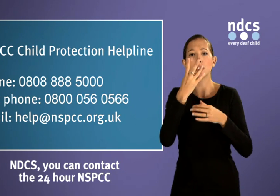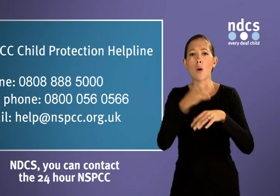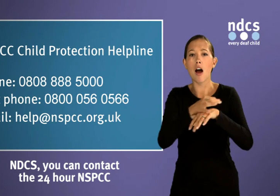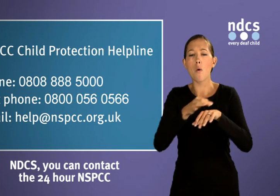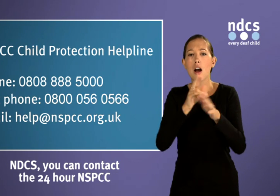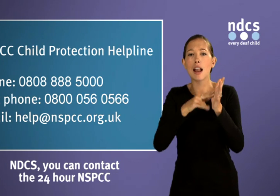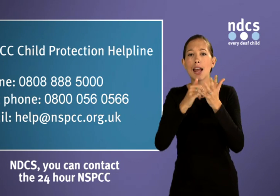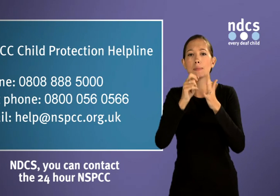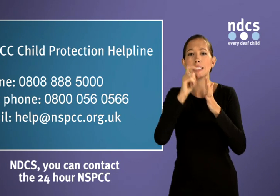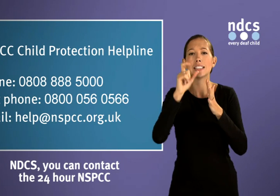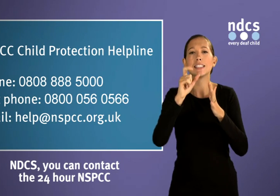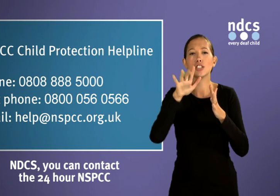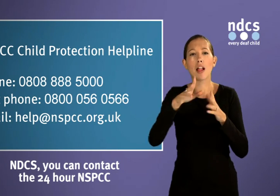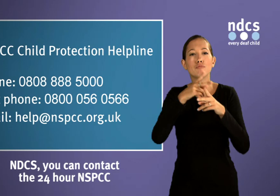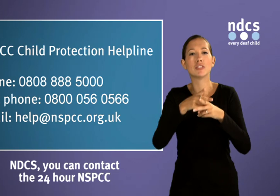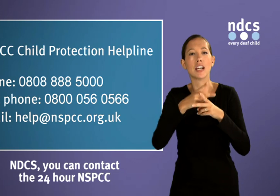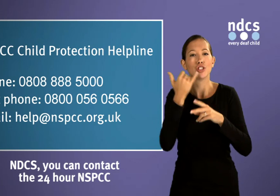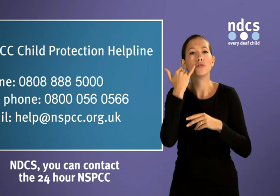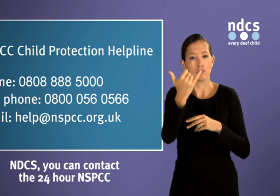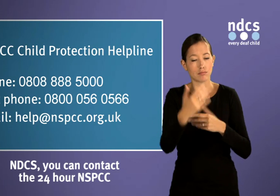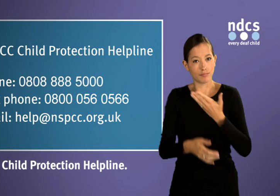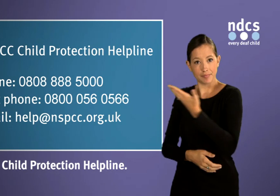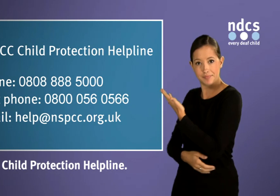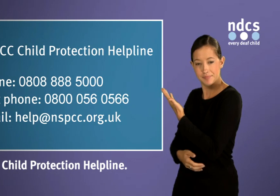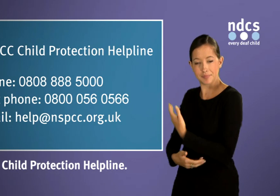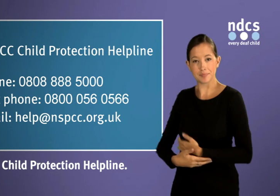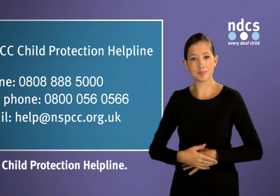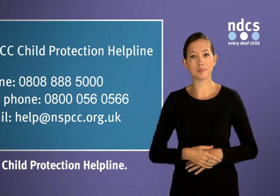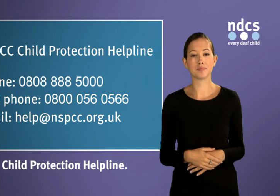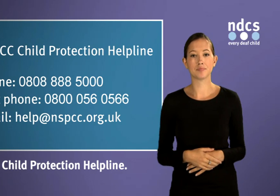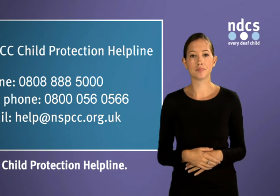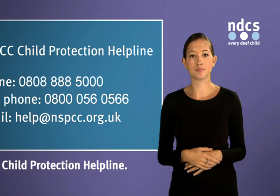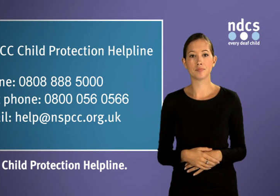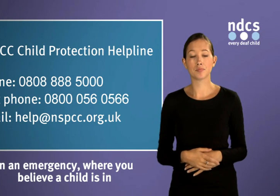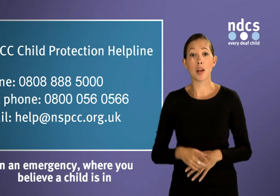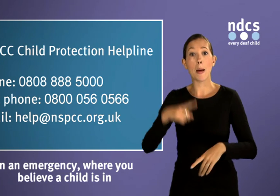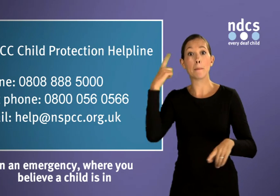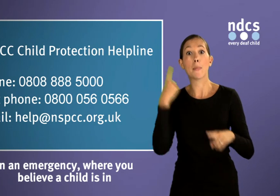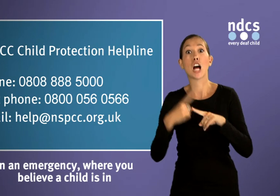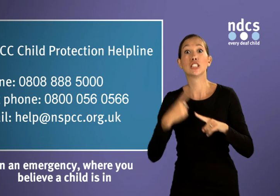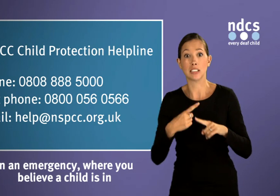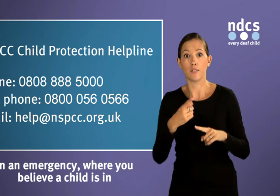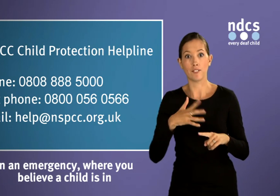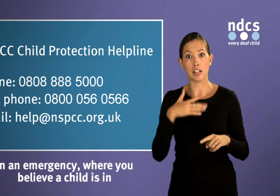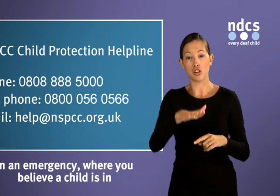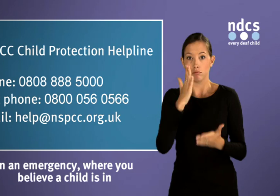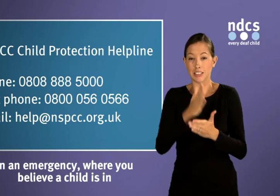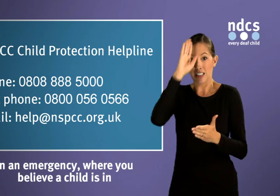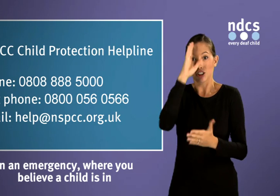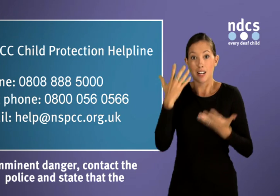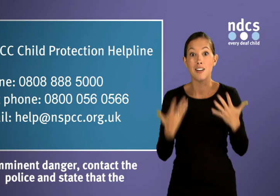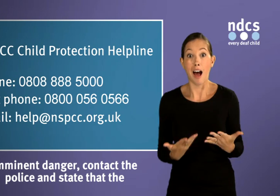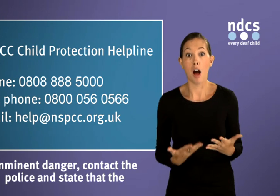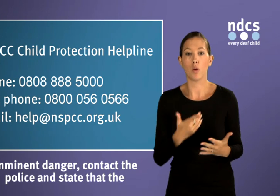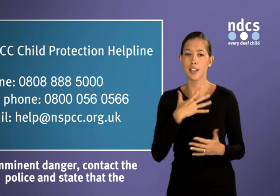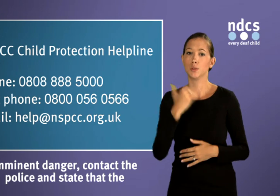NDCS, you can contact the 24-hour NSPCC Child Protection Helpline. In an emergency where you believe a child is in